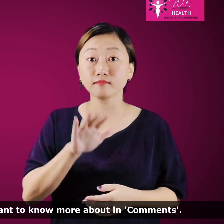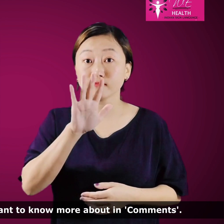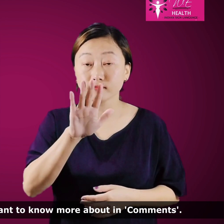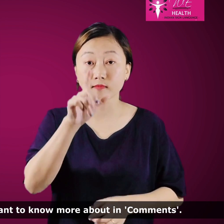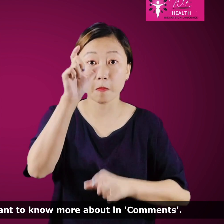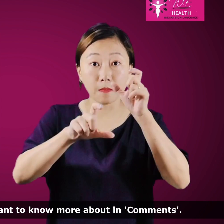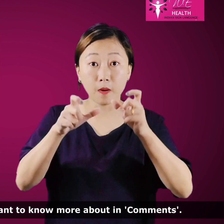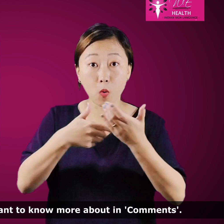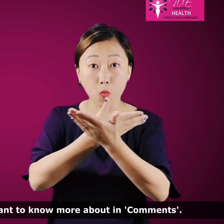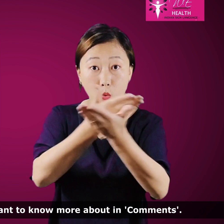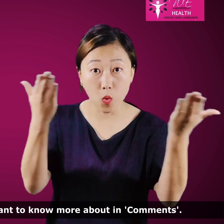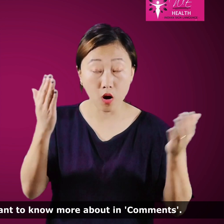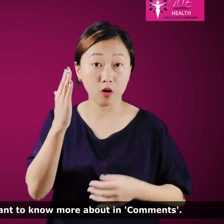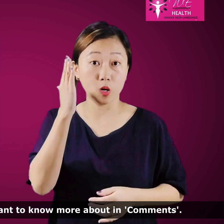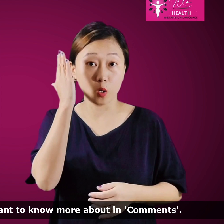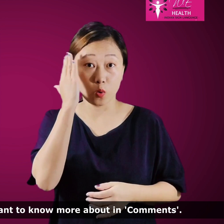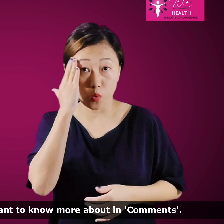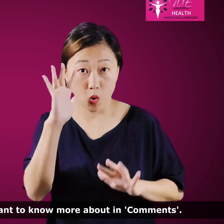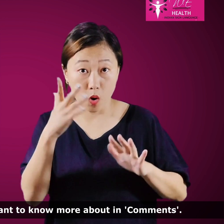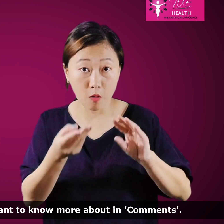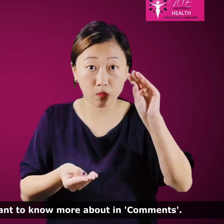Name the topic that you want to know more about in comments